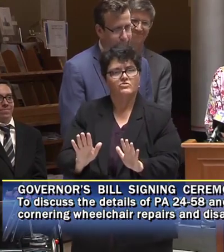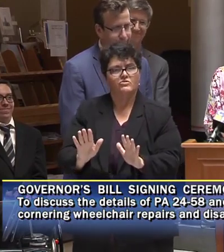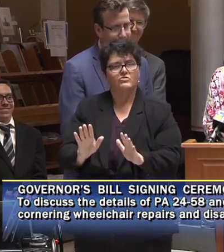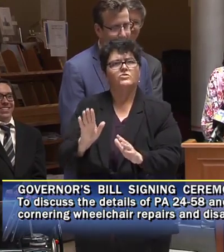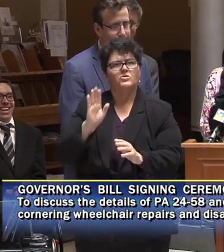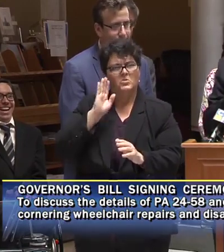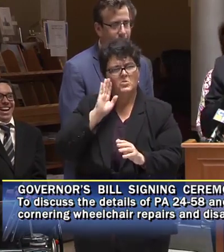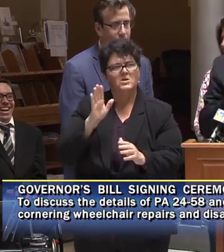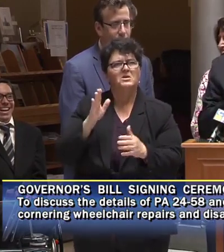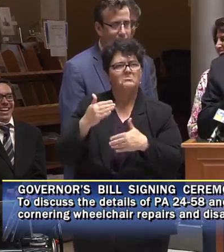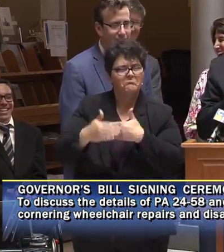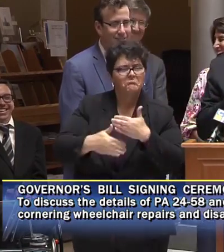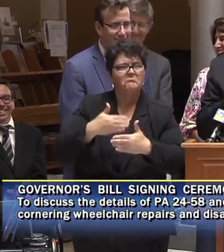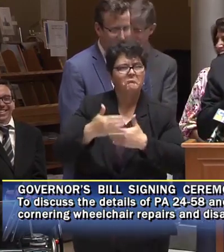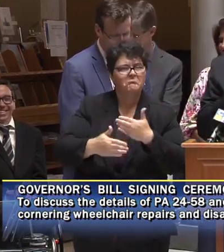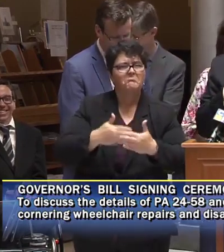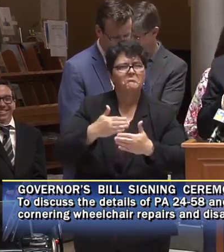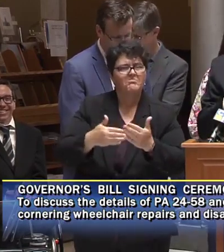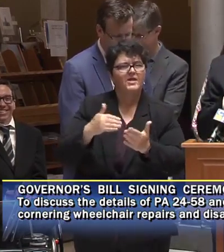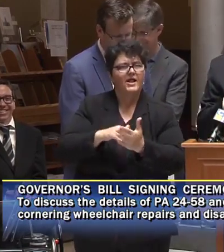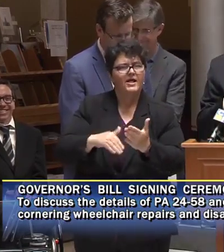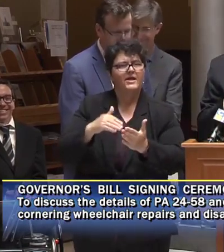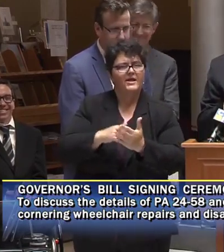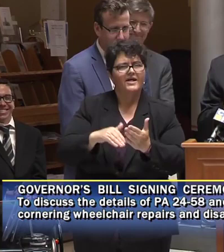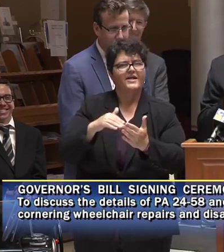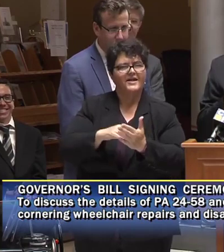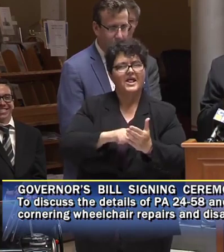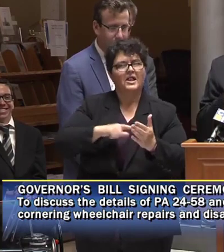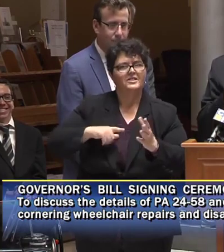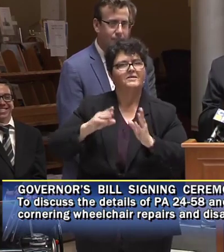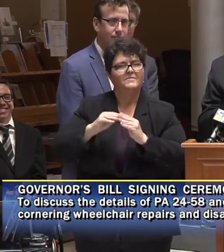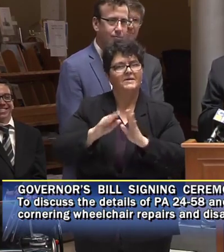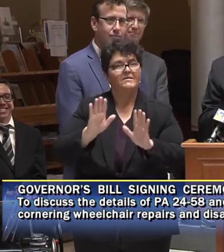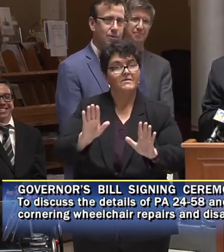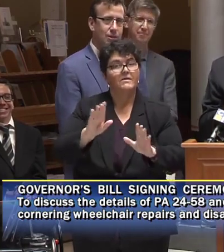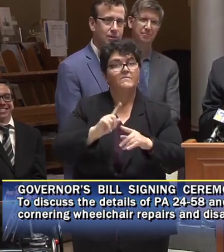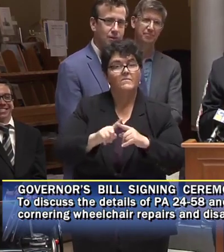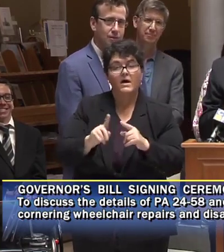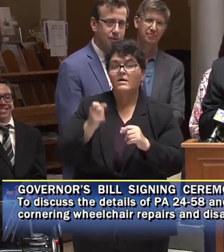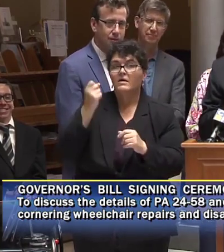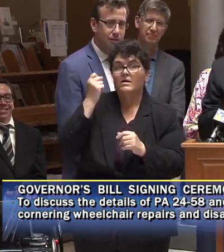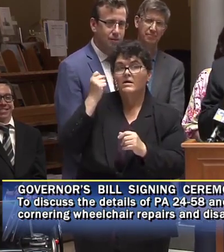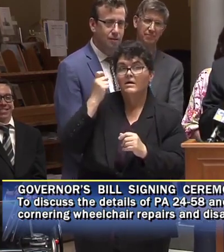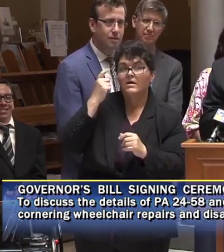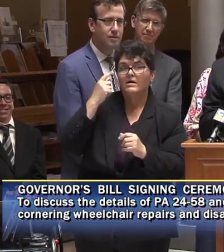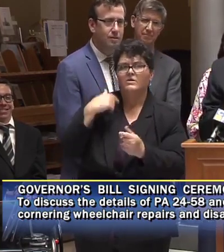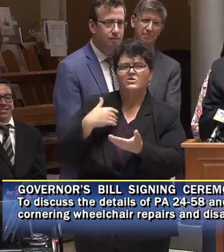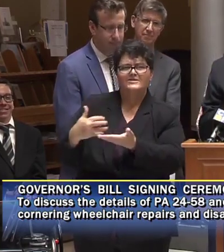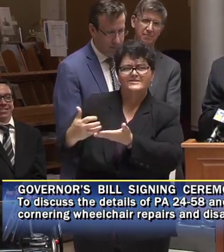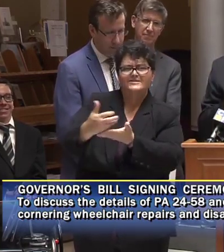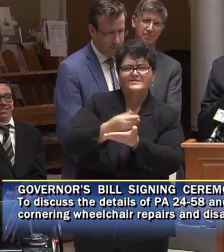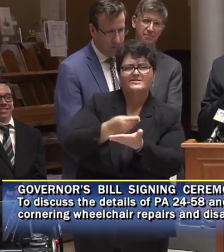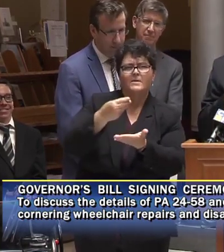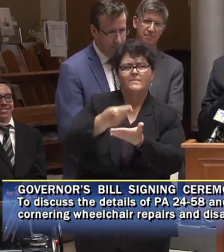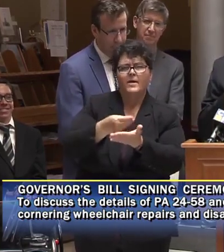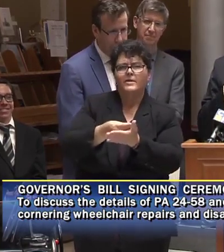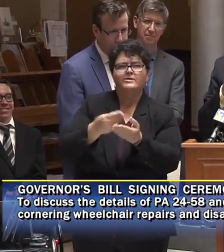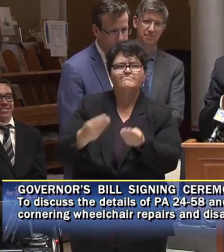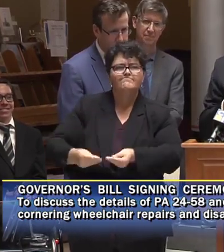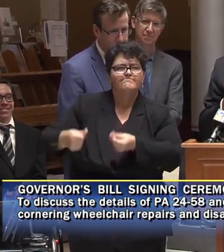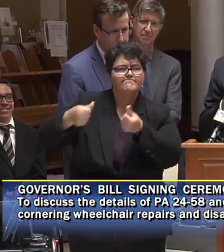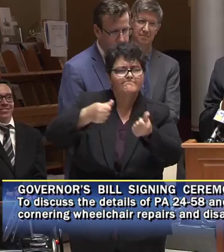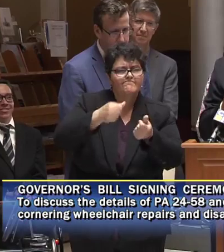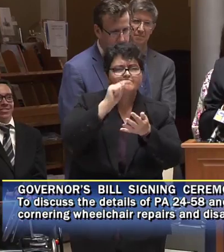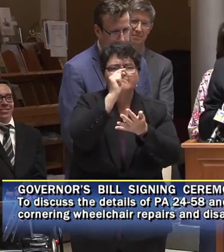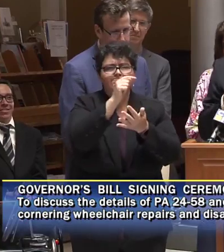okay? That we get some teeth and we get some dollars to put behind this. We're talking about having